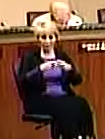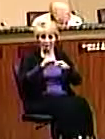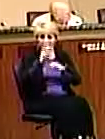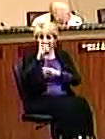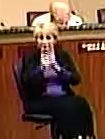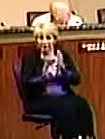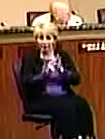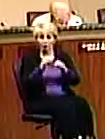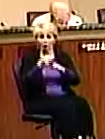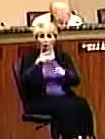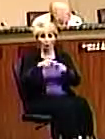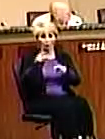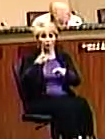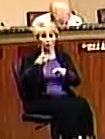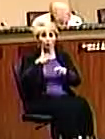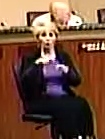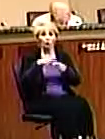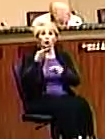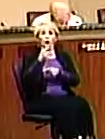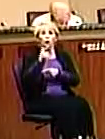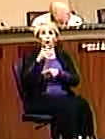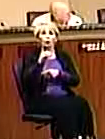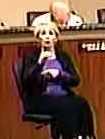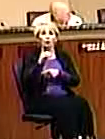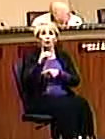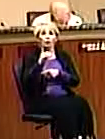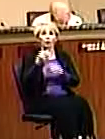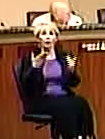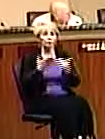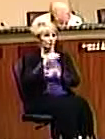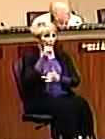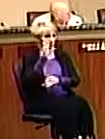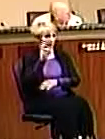6 hours in Morganton when Hugo came through. Not 6 days.